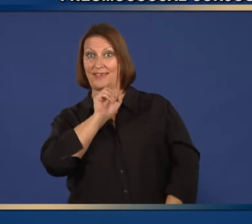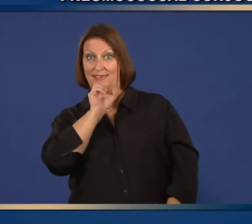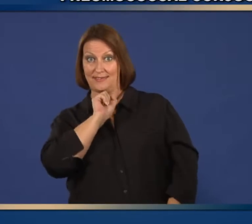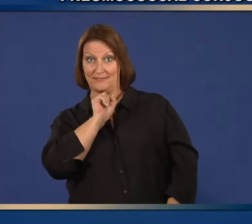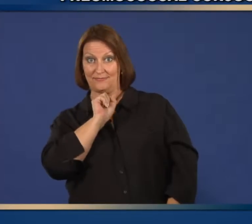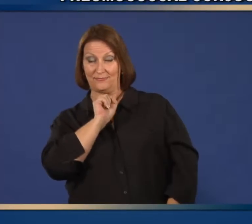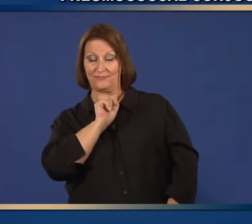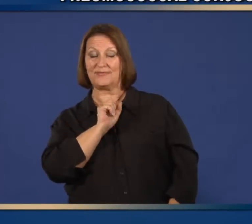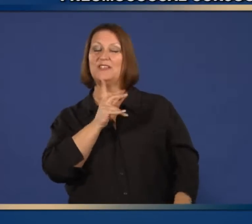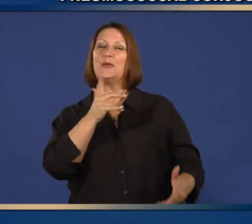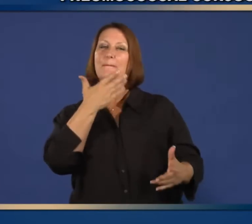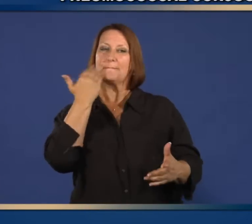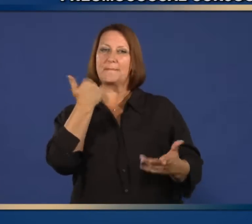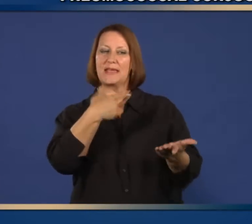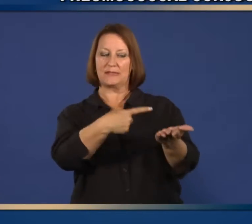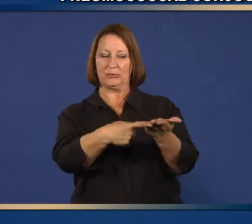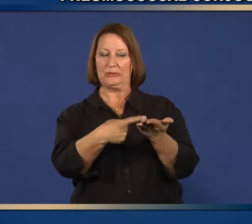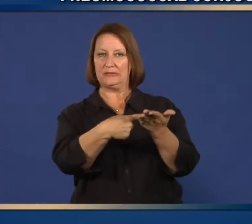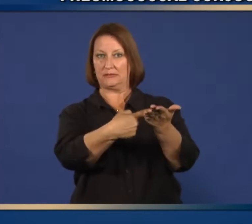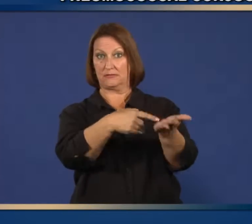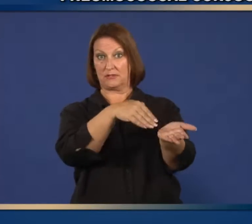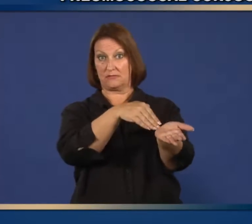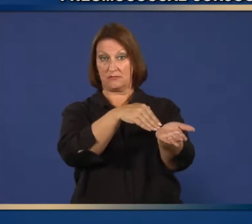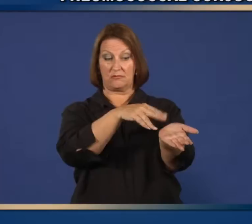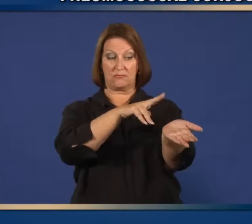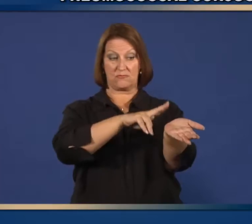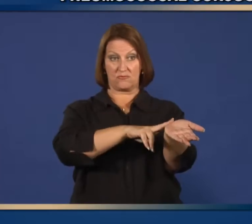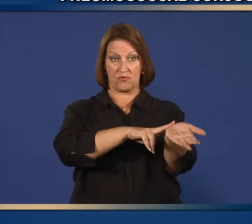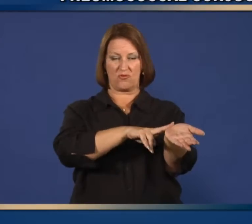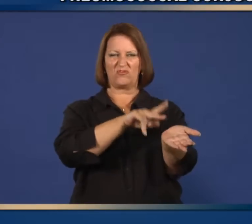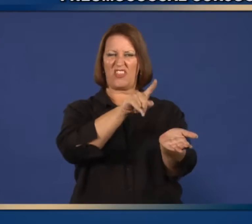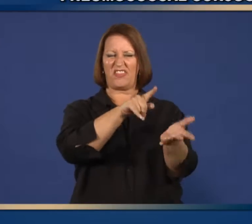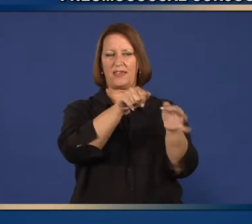Ask your healthcare provider for details.